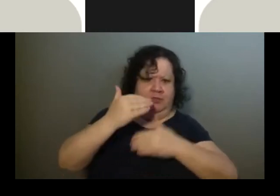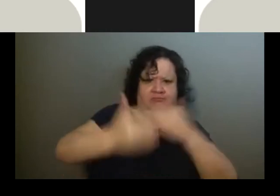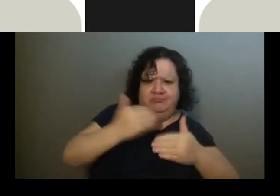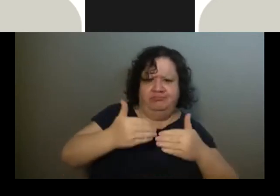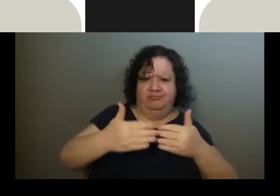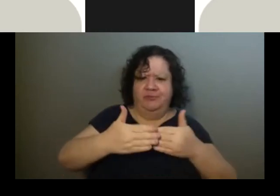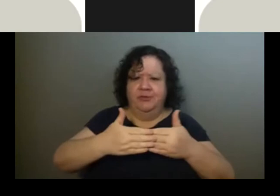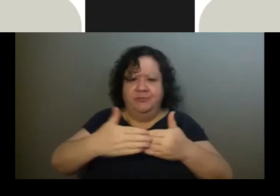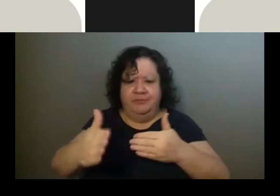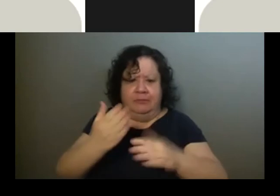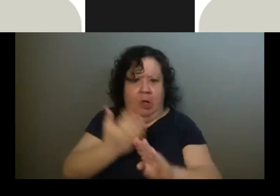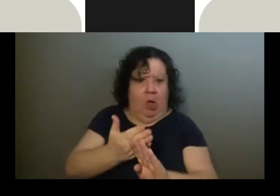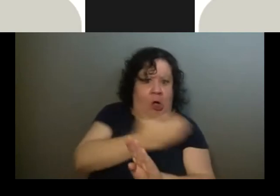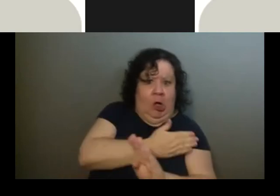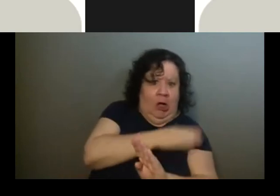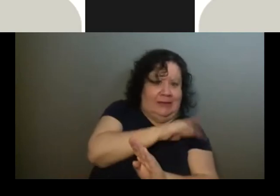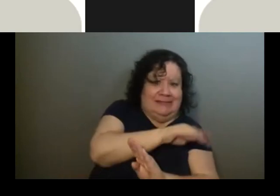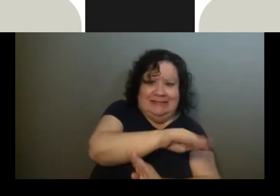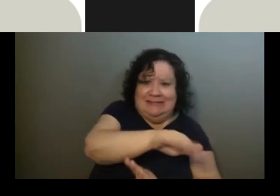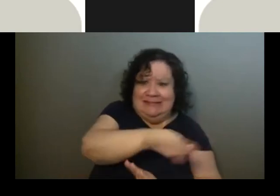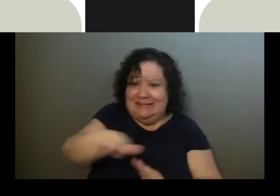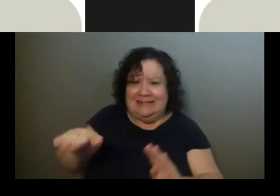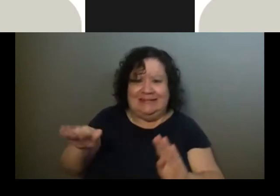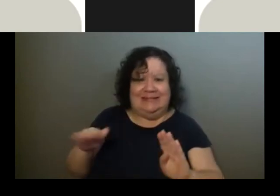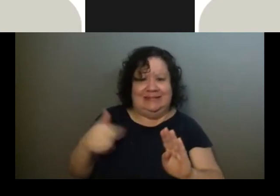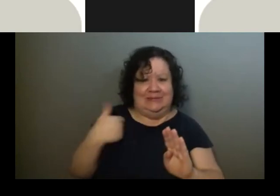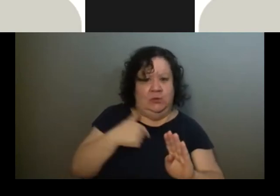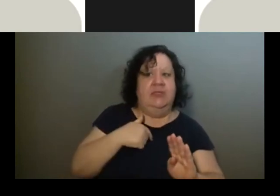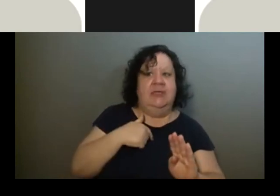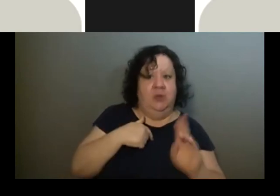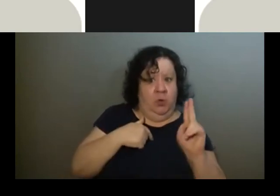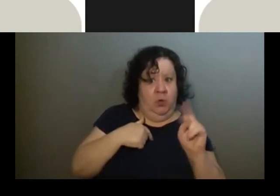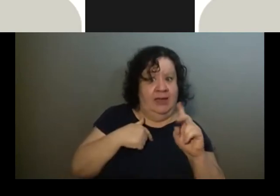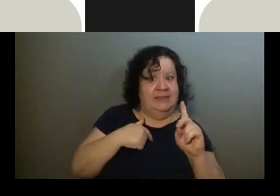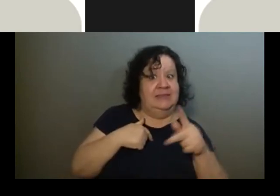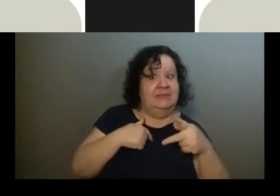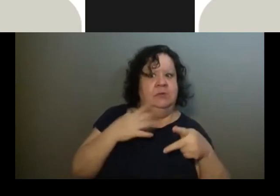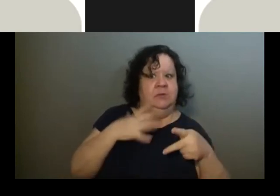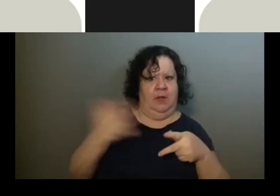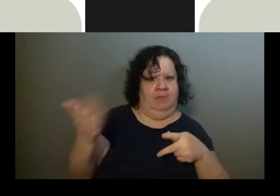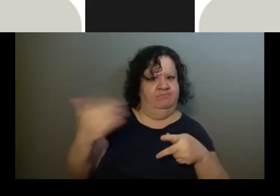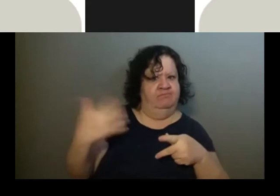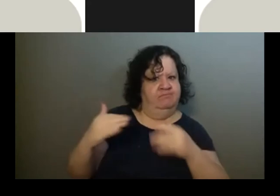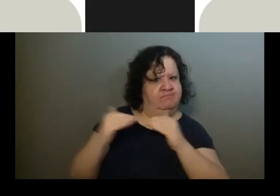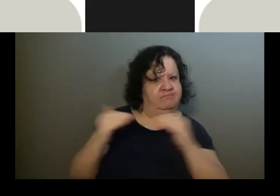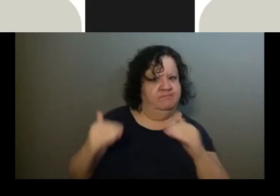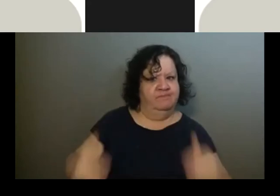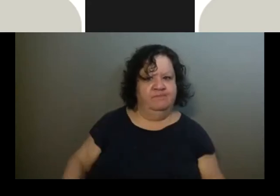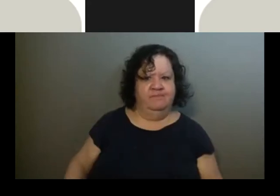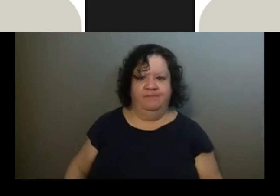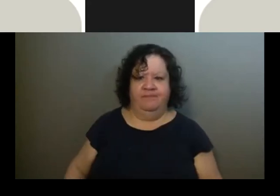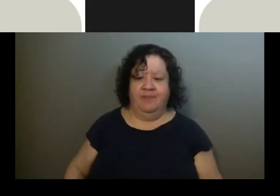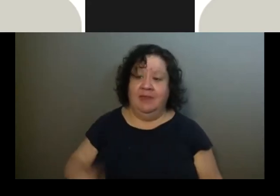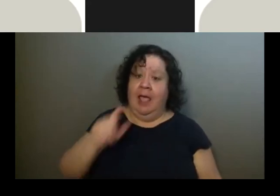information sharing. And we have, for example, our tsunami preparedness program in Asia Pacific and in Fiji. We have